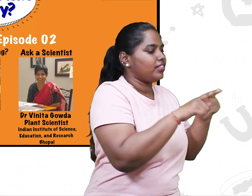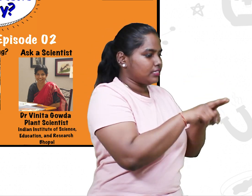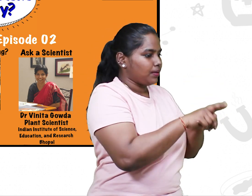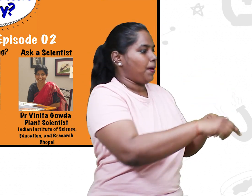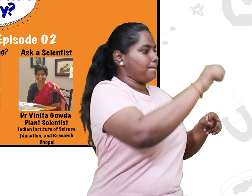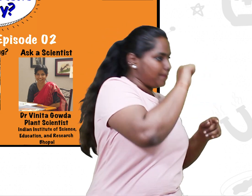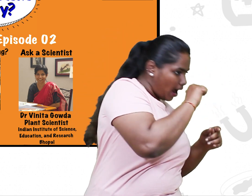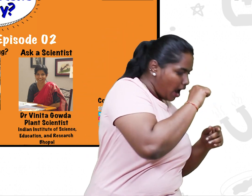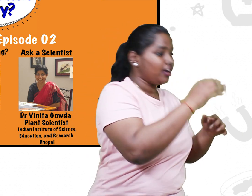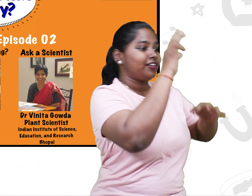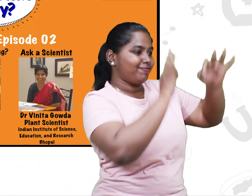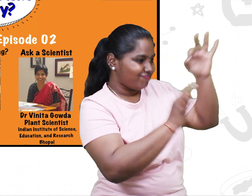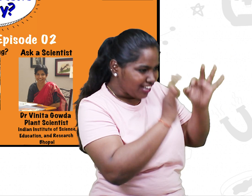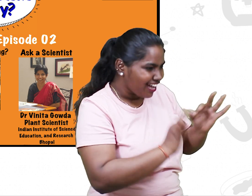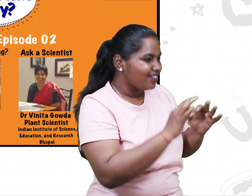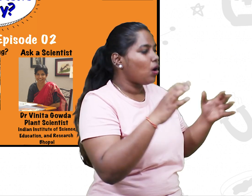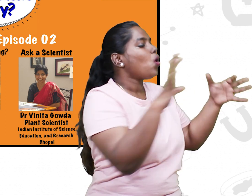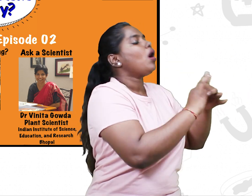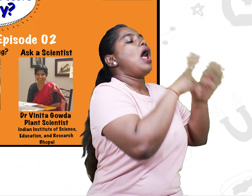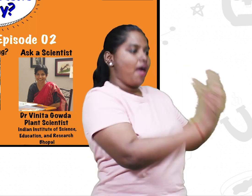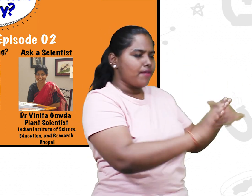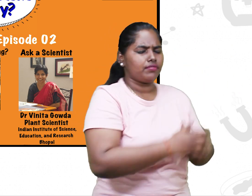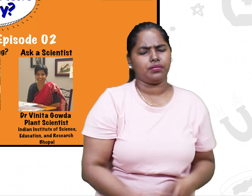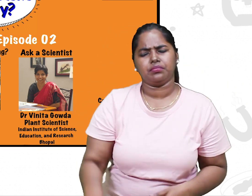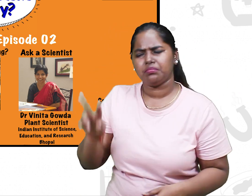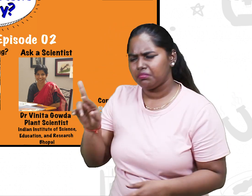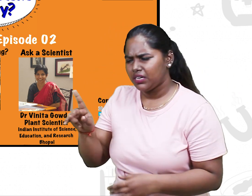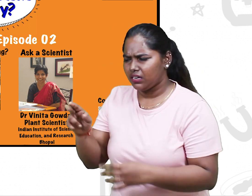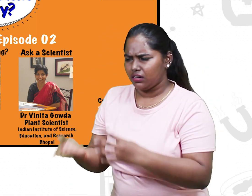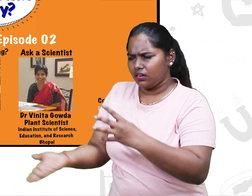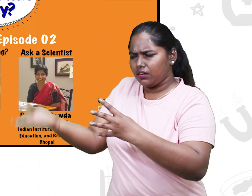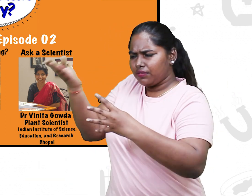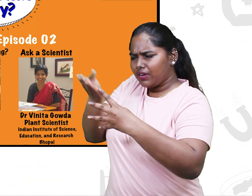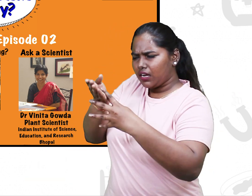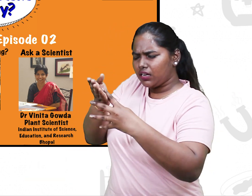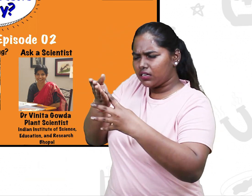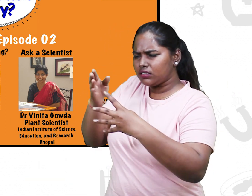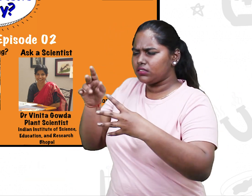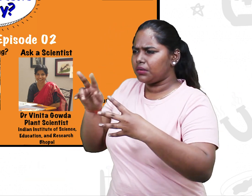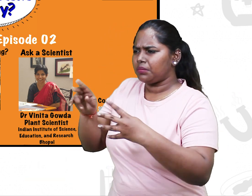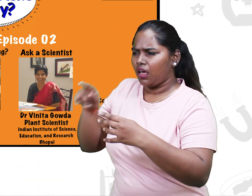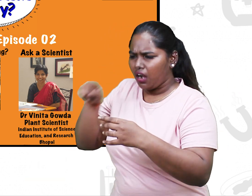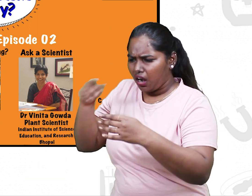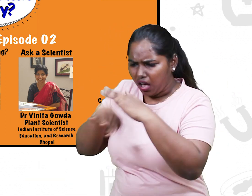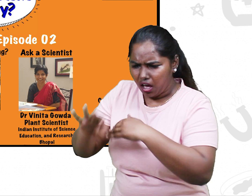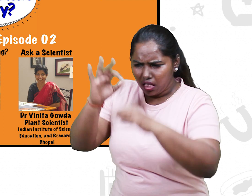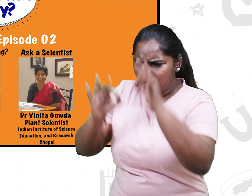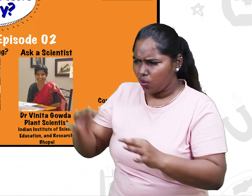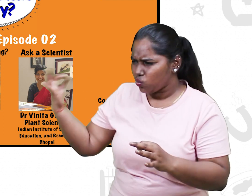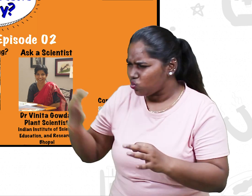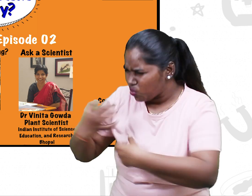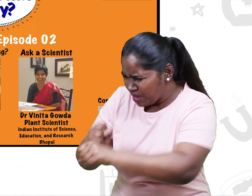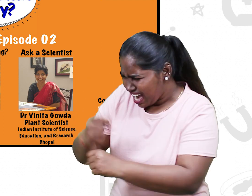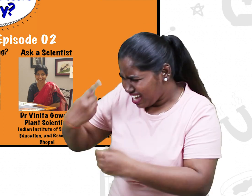water and making more cellular components. So, going back to the first step, do meristematic cells keep